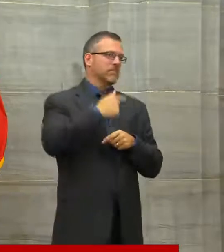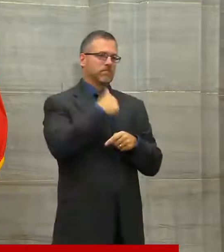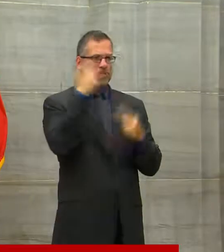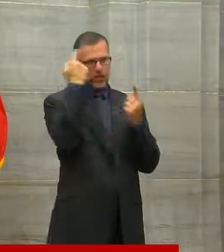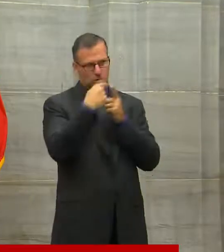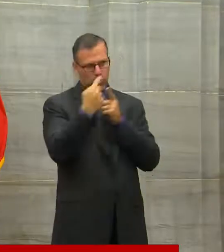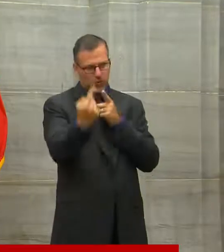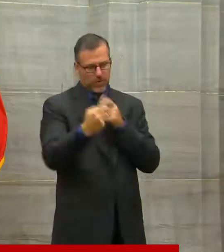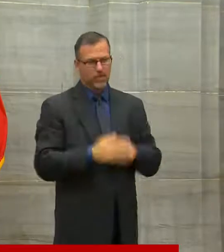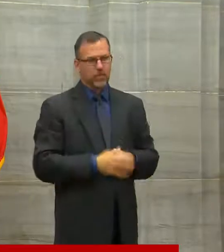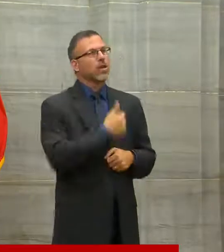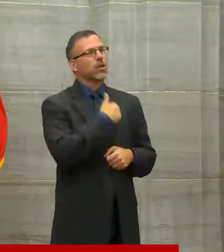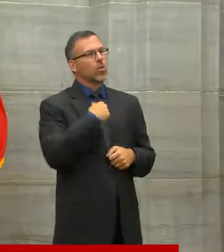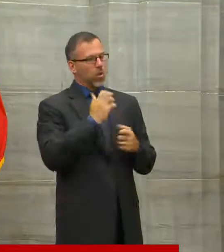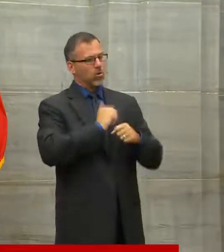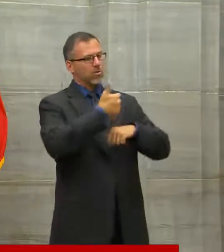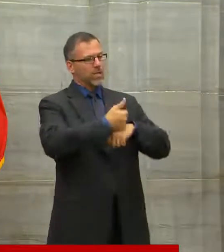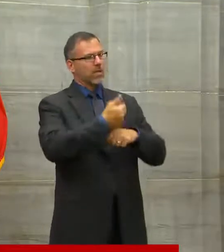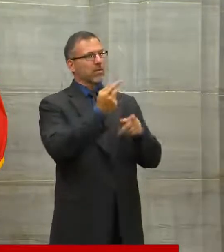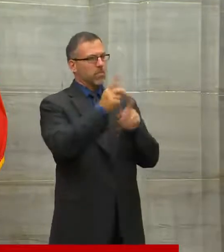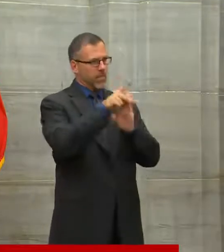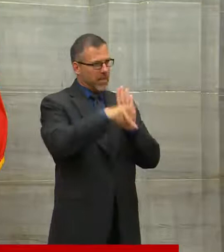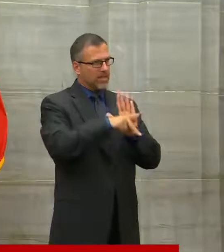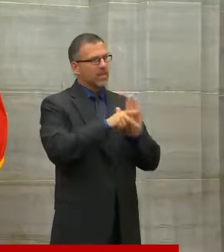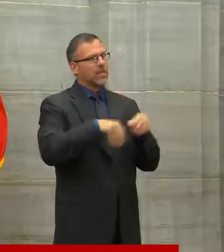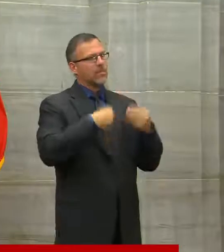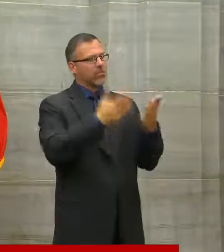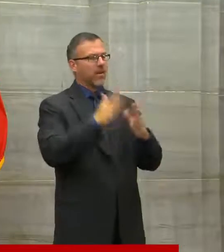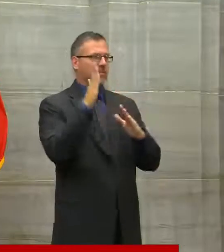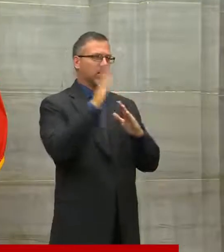safety today. Thank you.